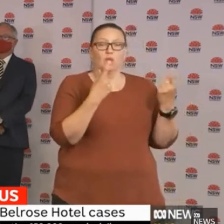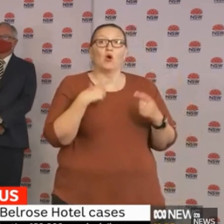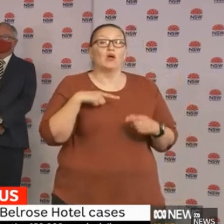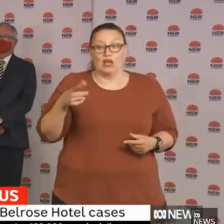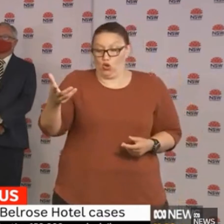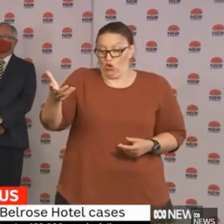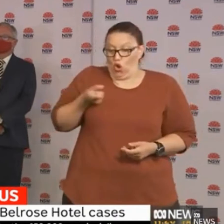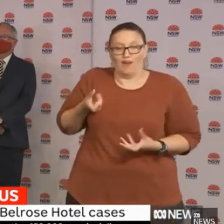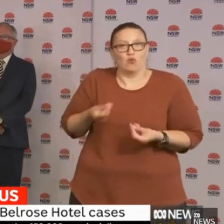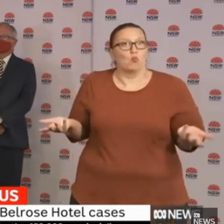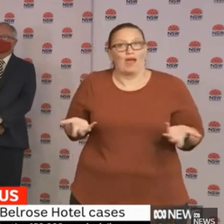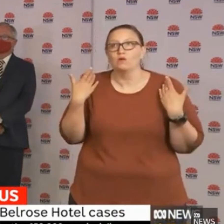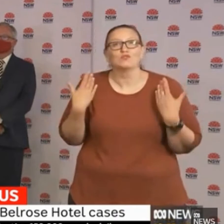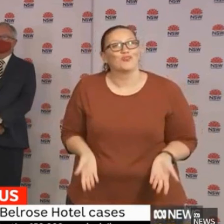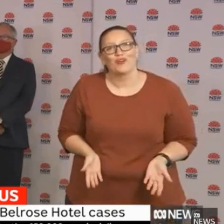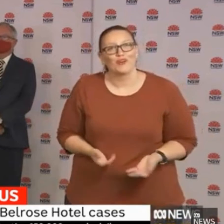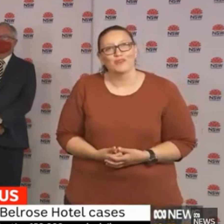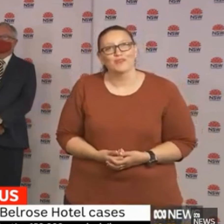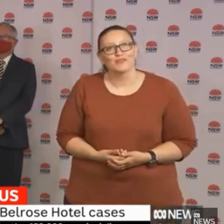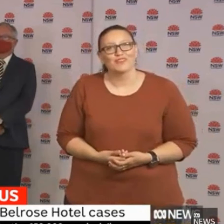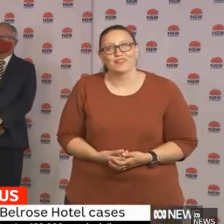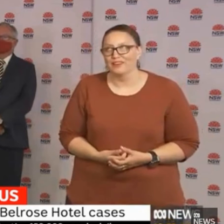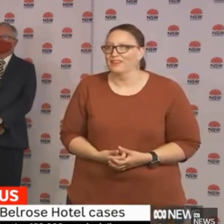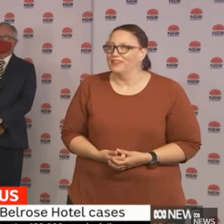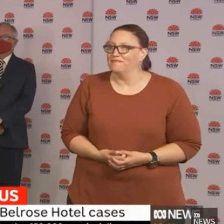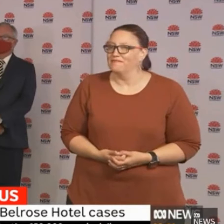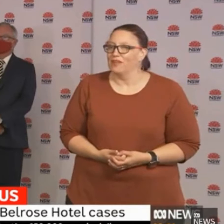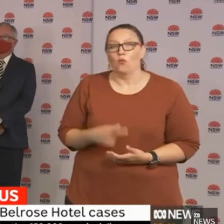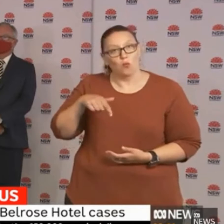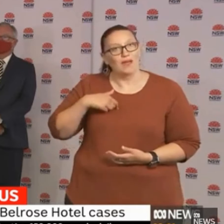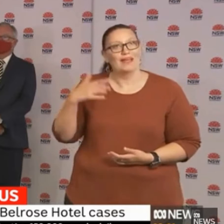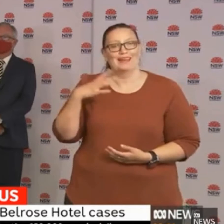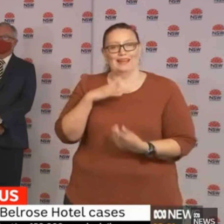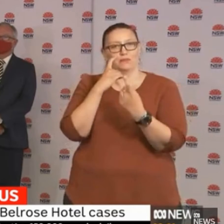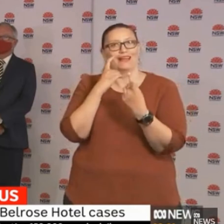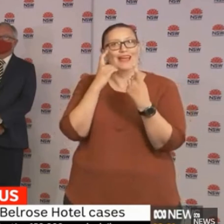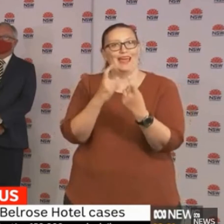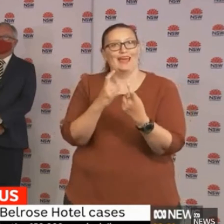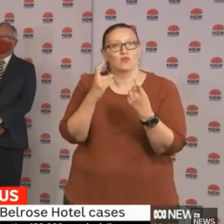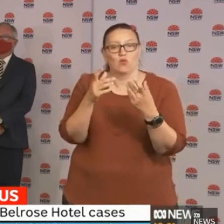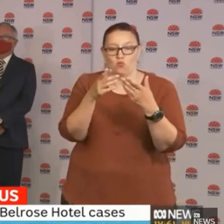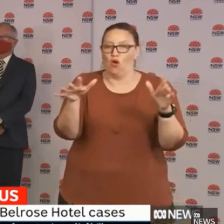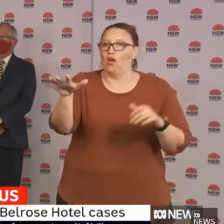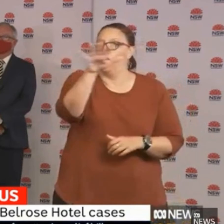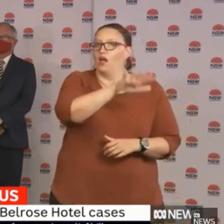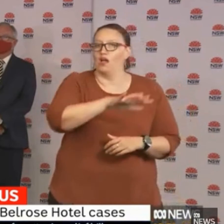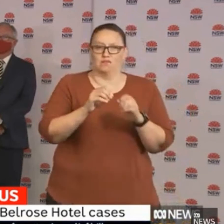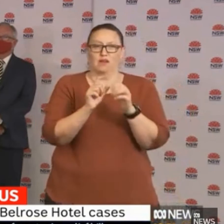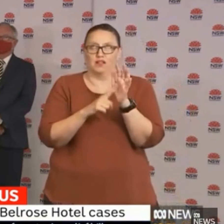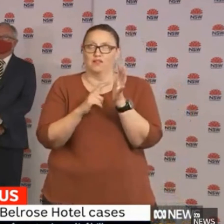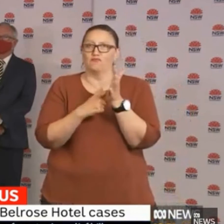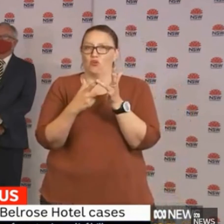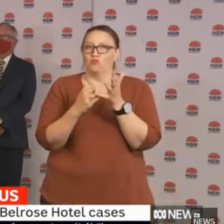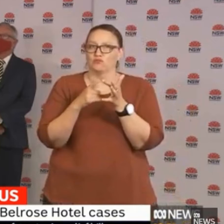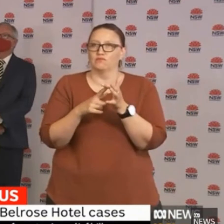someone, and because we don't know who that was, we need to be careful in that broader community around that Belrose